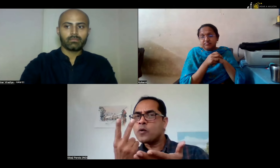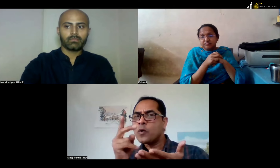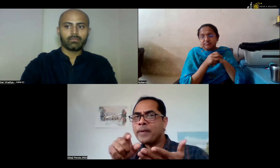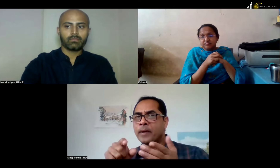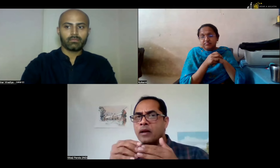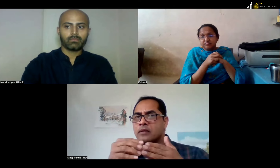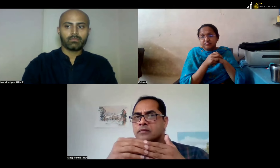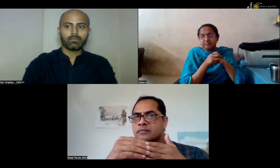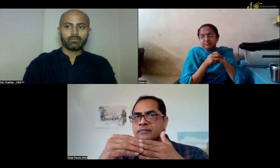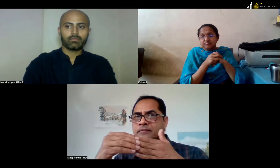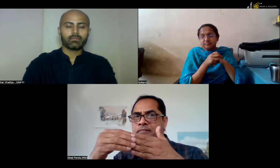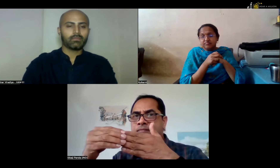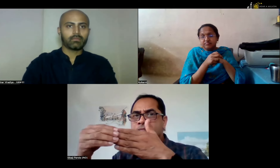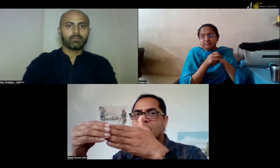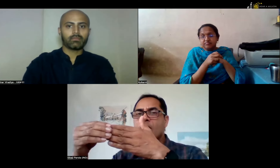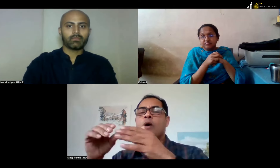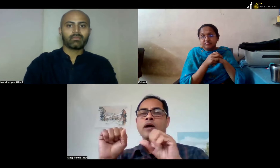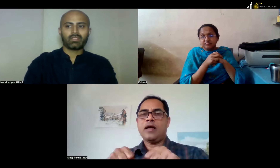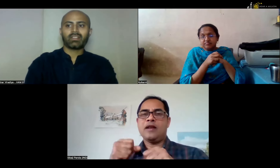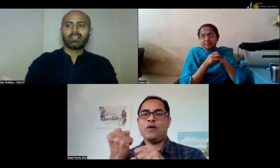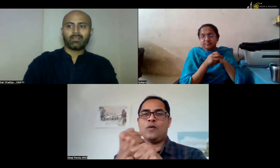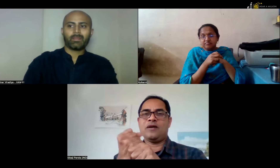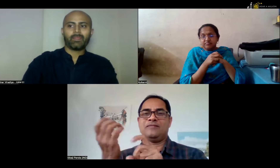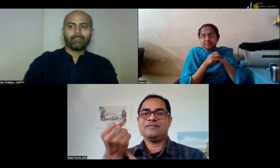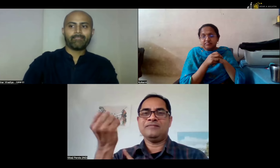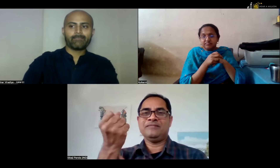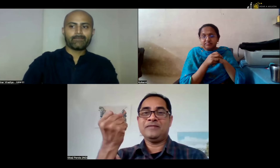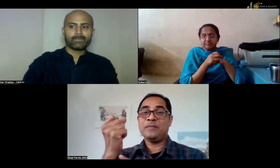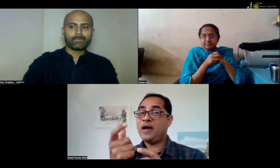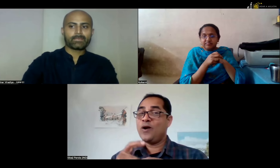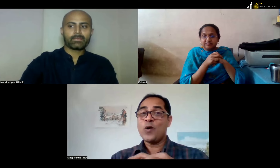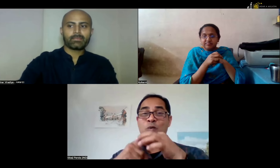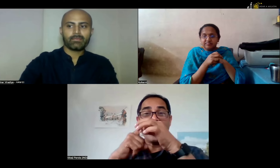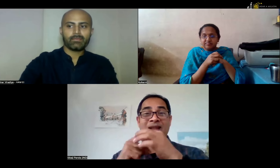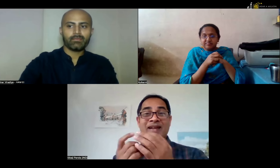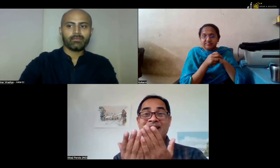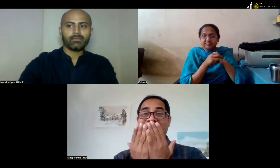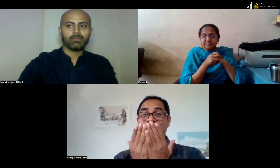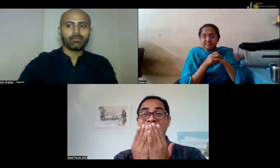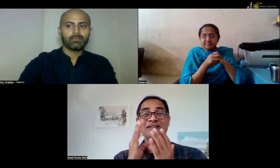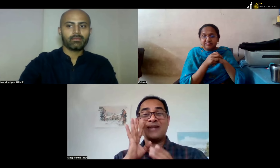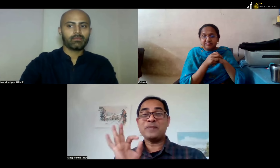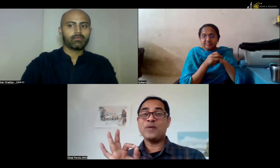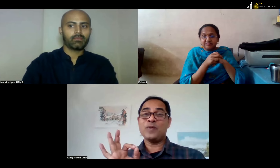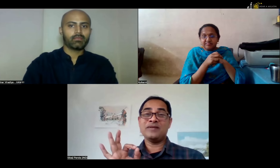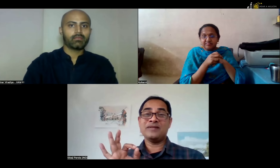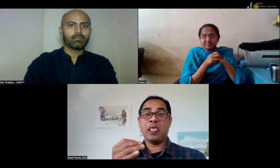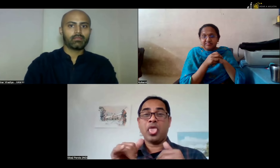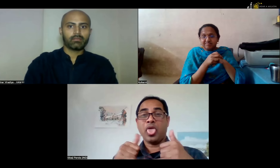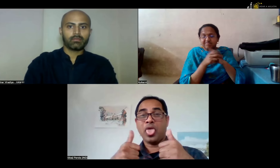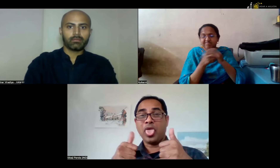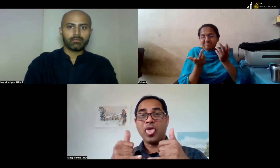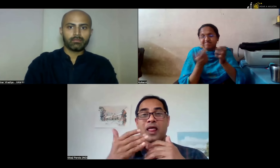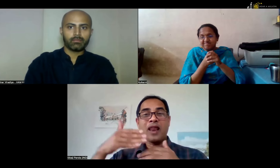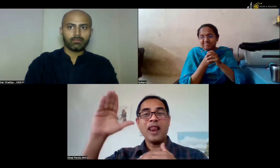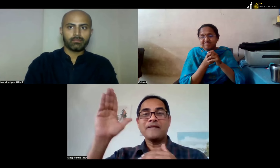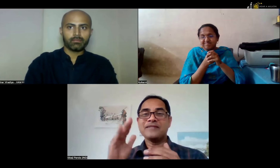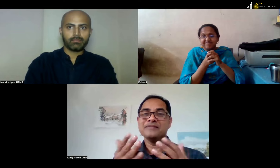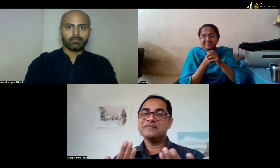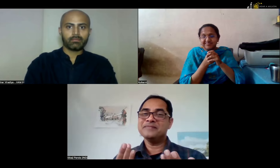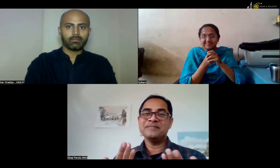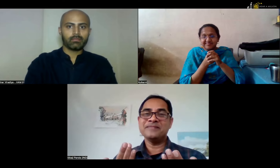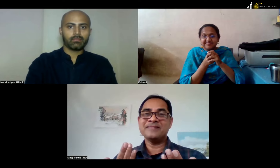You can talk to them how you can get the support. They can guide you, and that's how you can get it done. But the quality education,